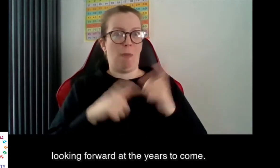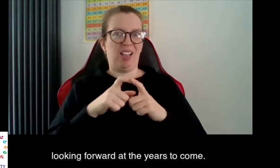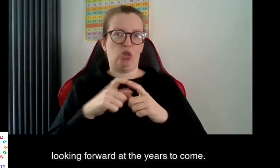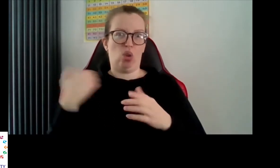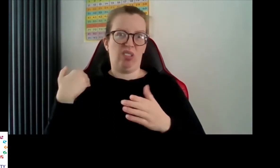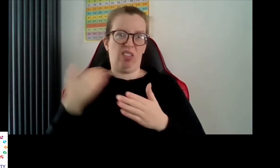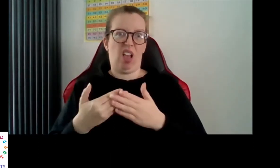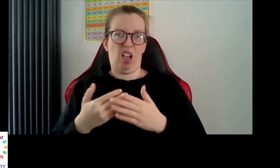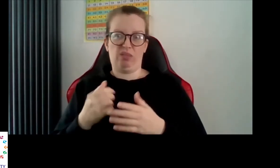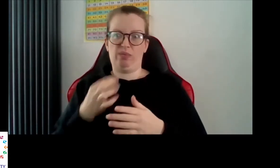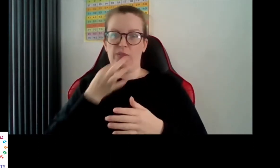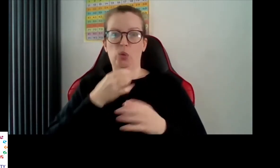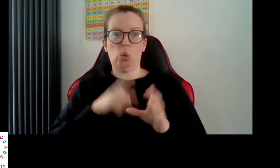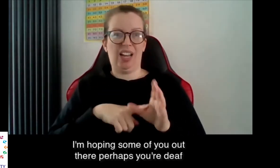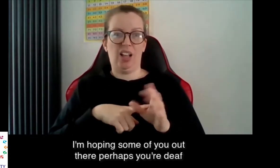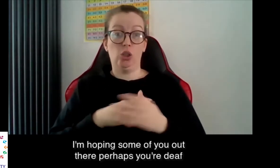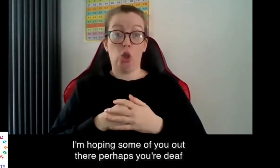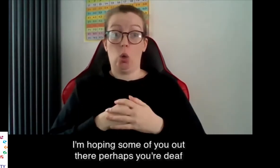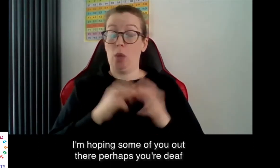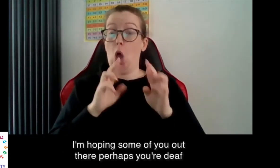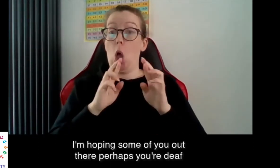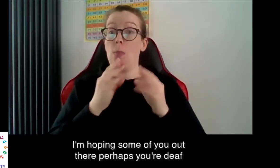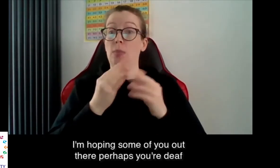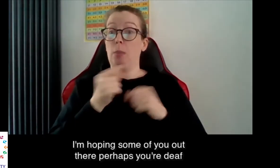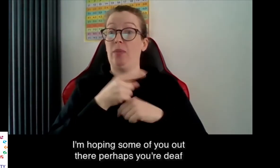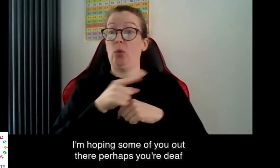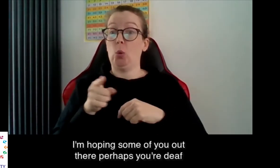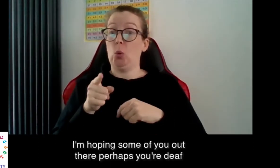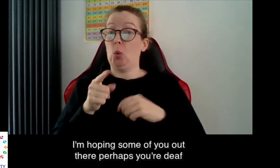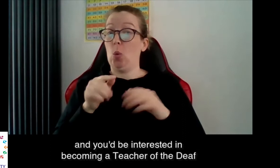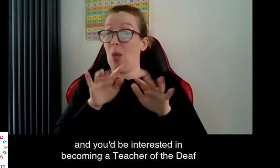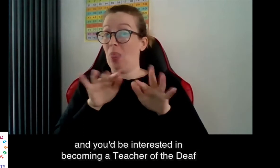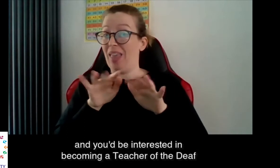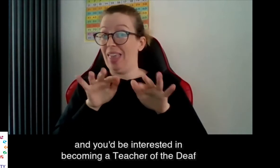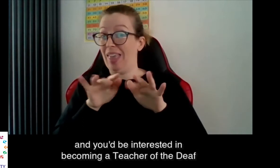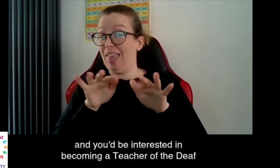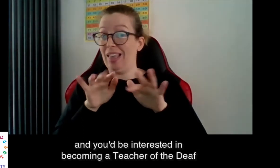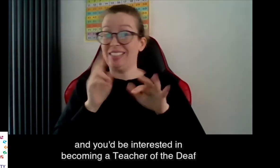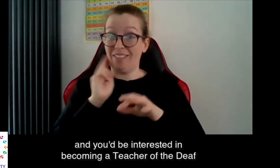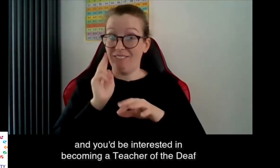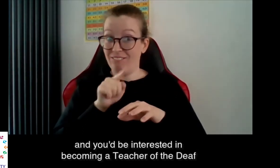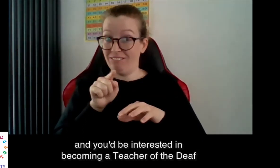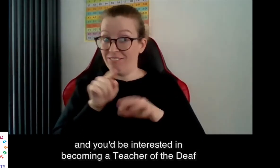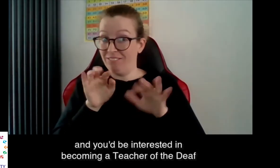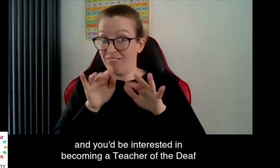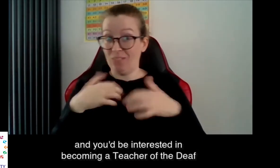come. I'm hoping some of you out there, perhaps you're deaf and you'd be interested in becoming a teacher of the deaf.